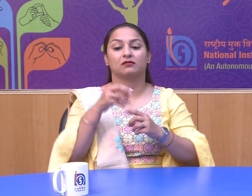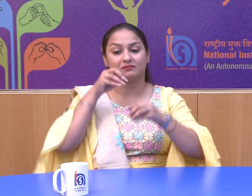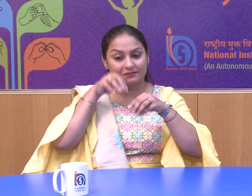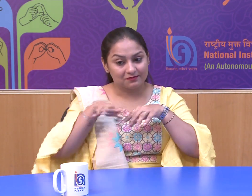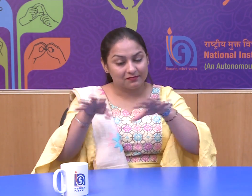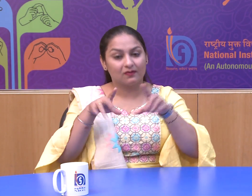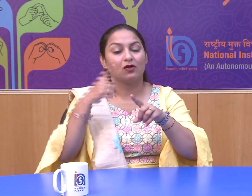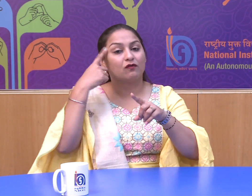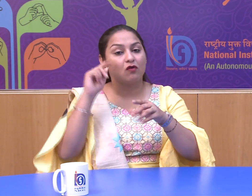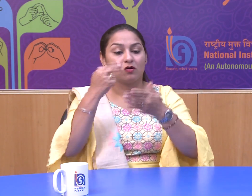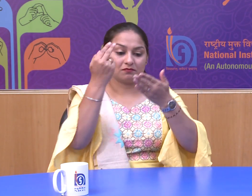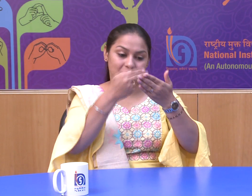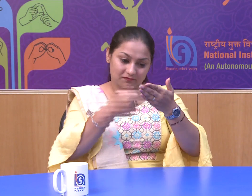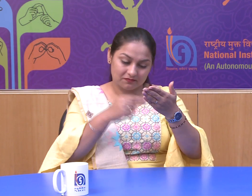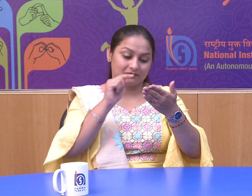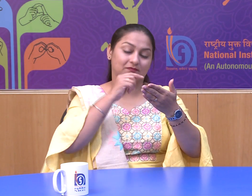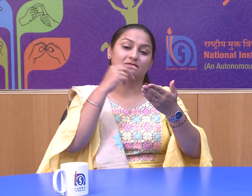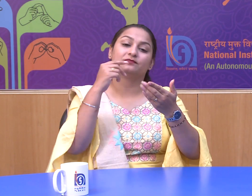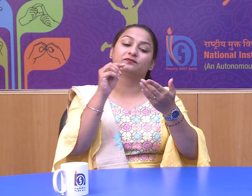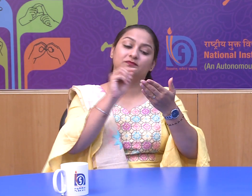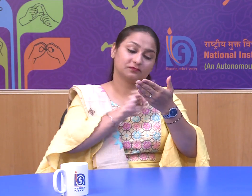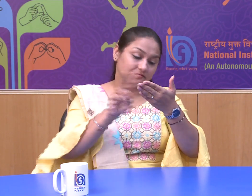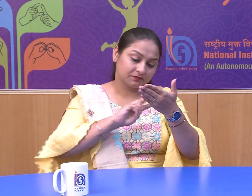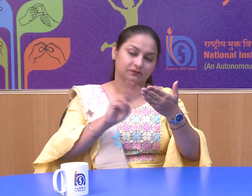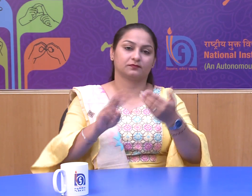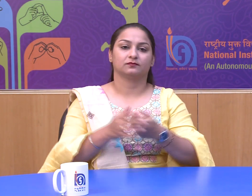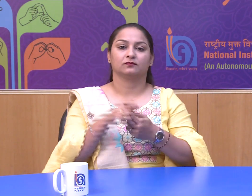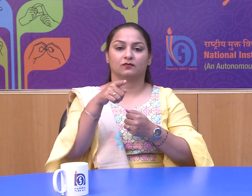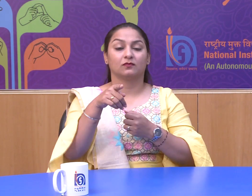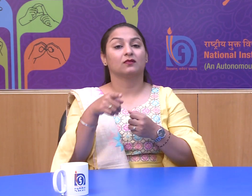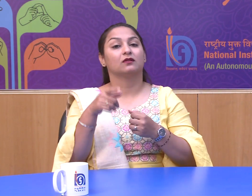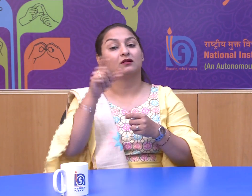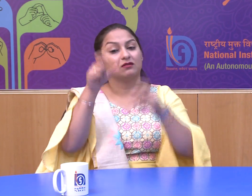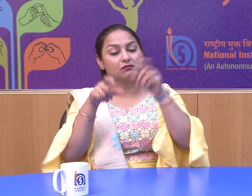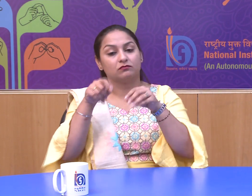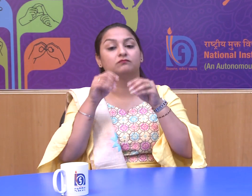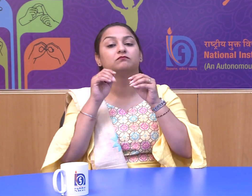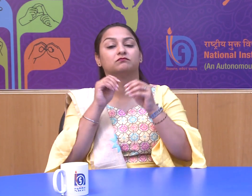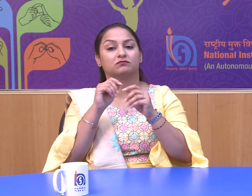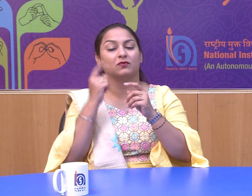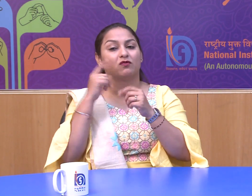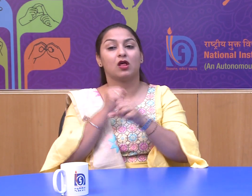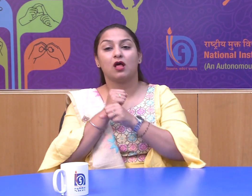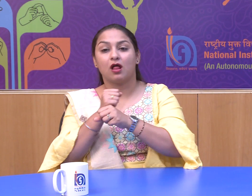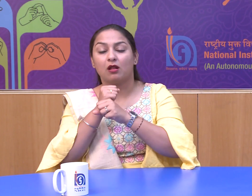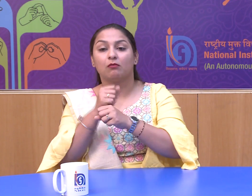of literature and art. He was a follower of the Vedic religion.